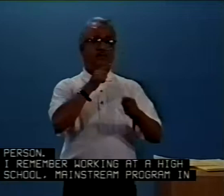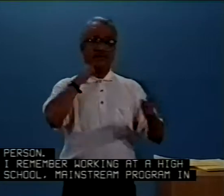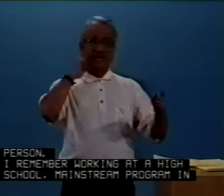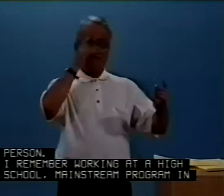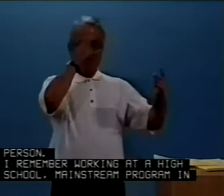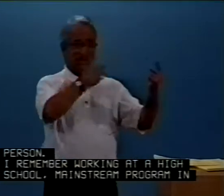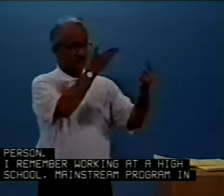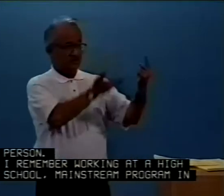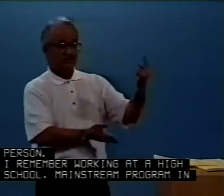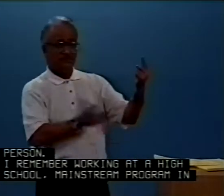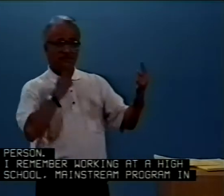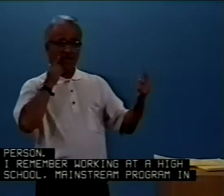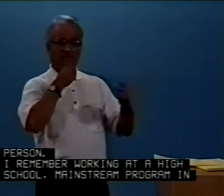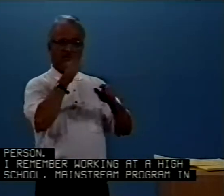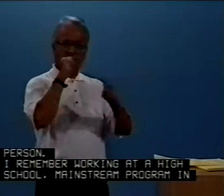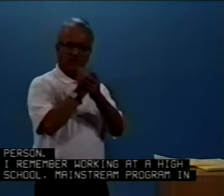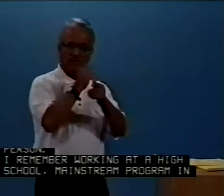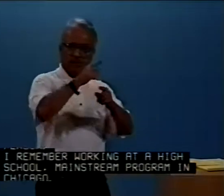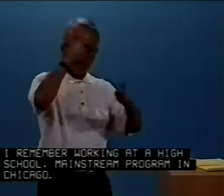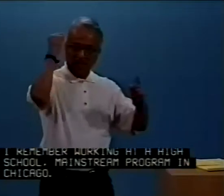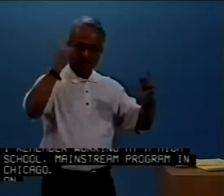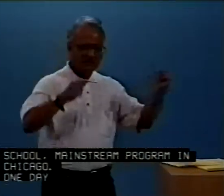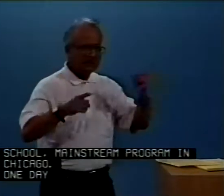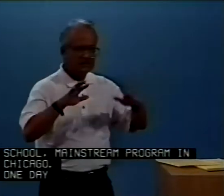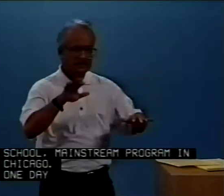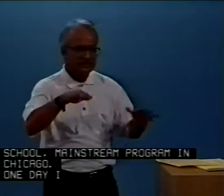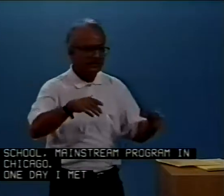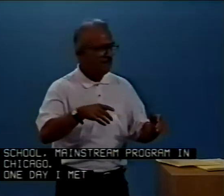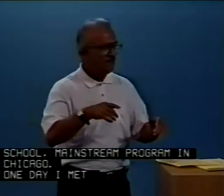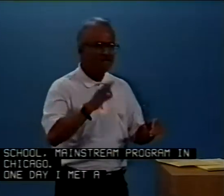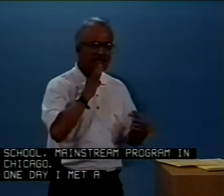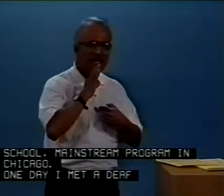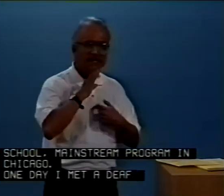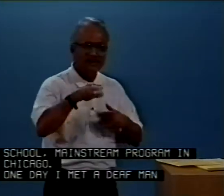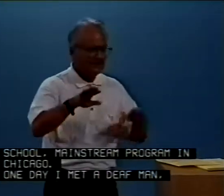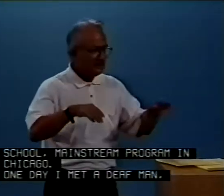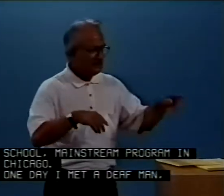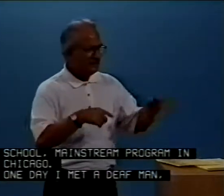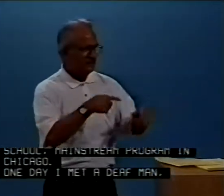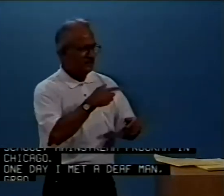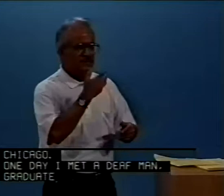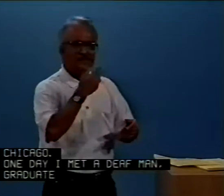And one day I met a deaf man, graduate of Gallaudet University. I said, Fidel,